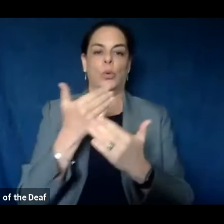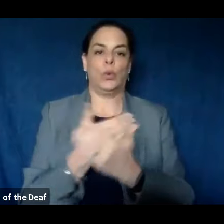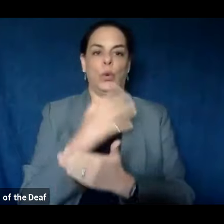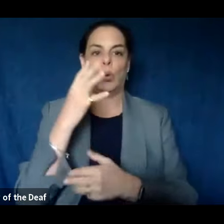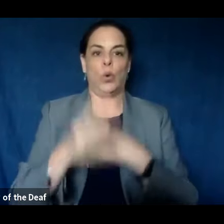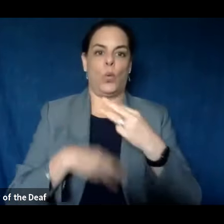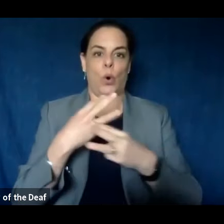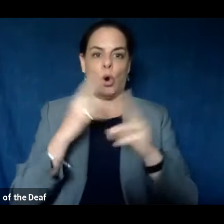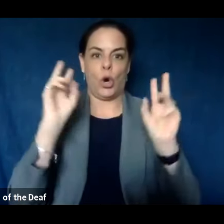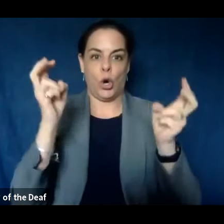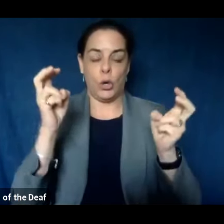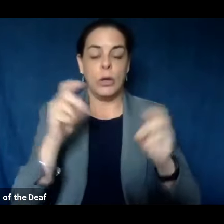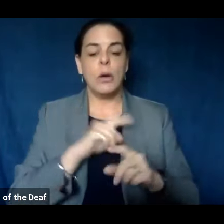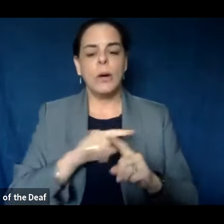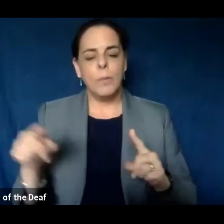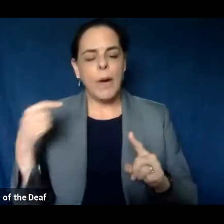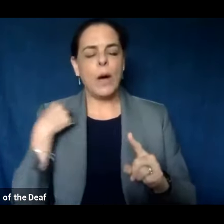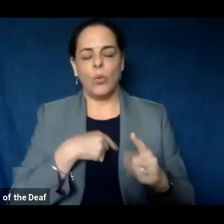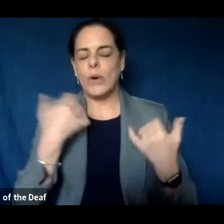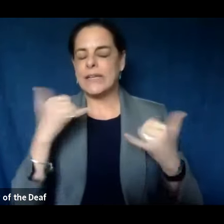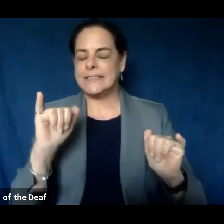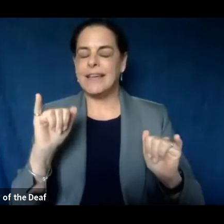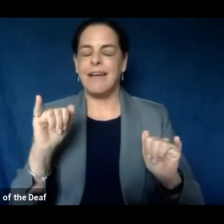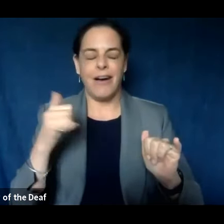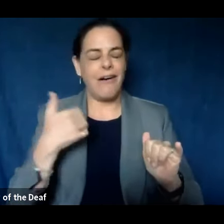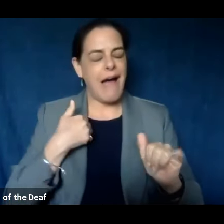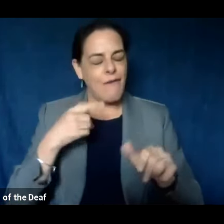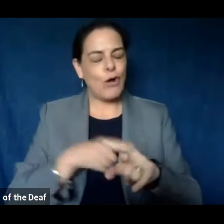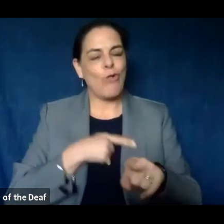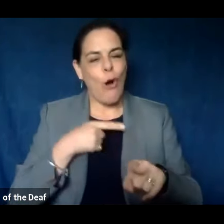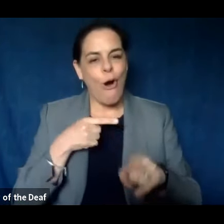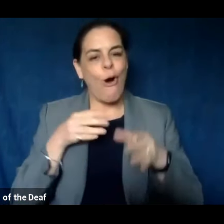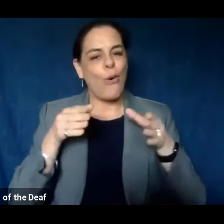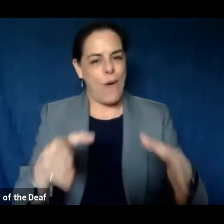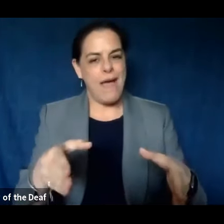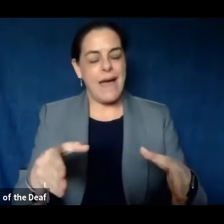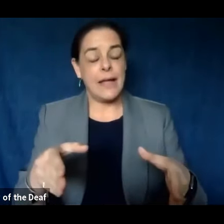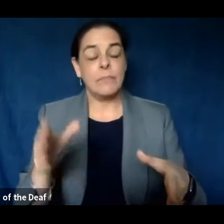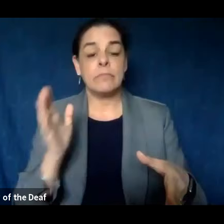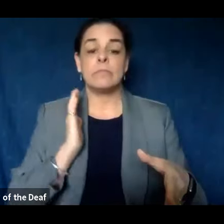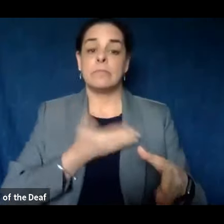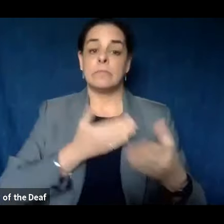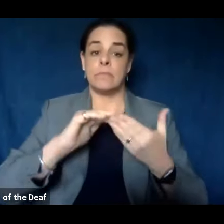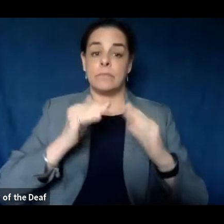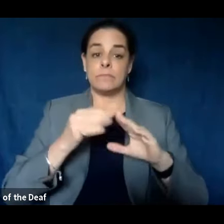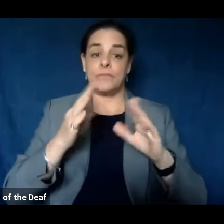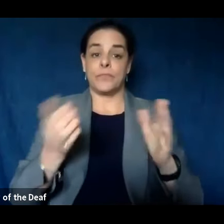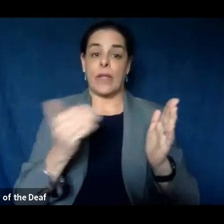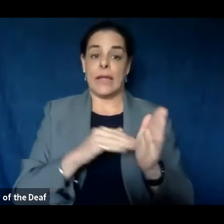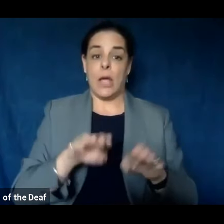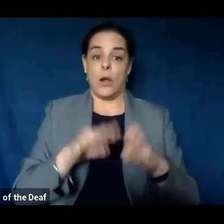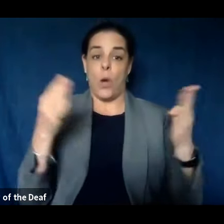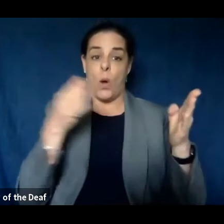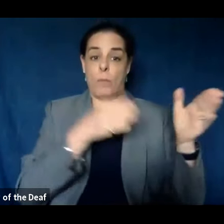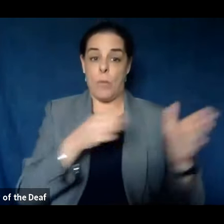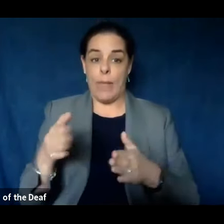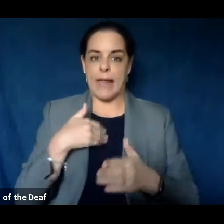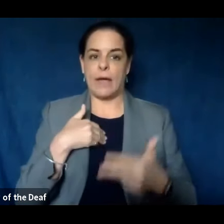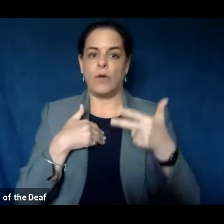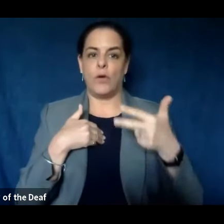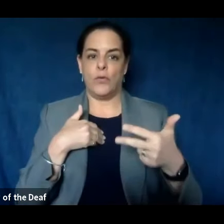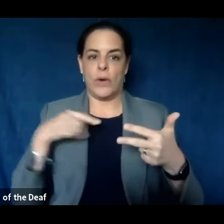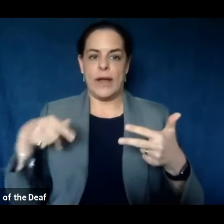But we still have a long way to go. In our community reopening plan, we have 3 phases, each